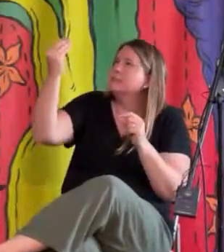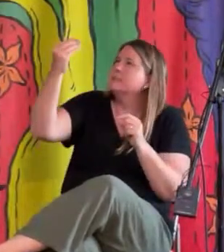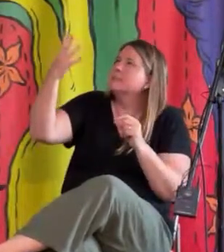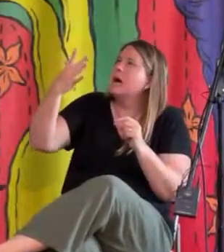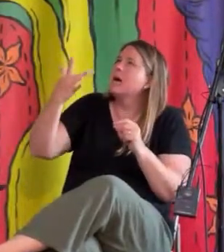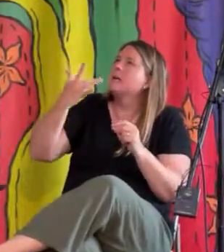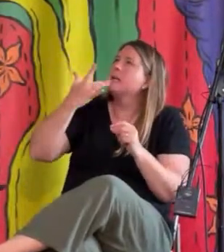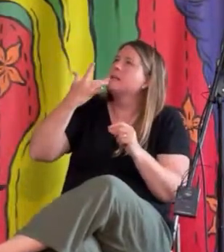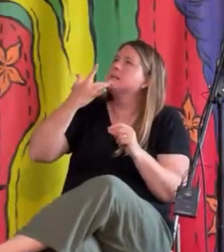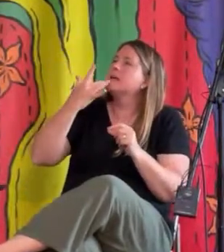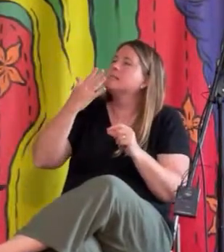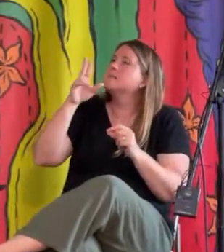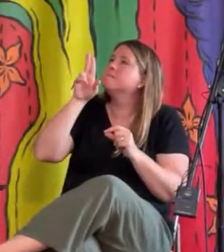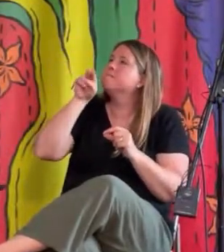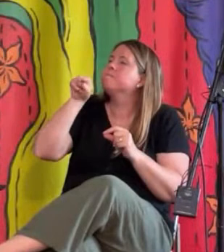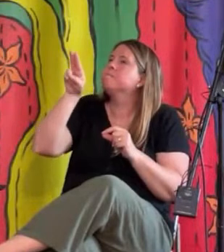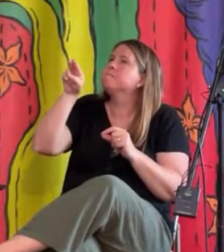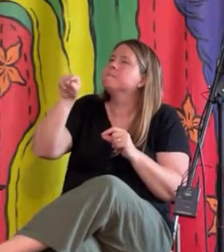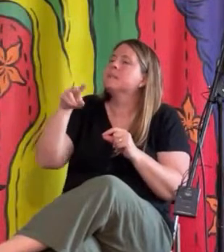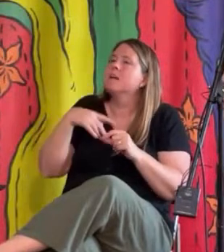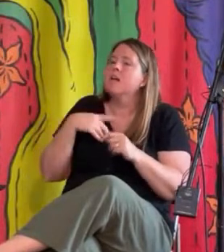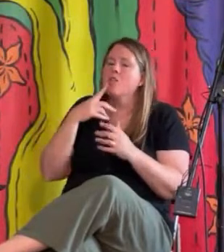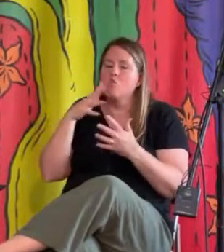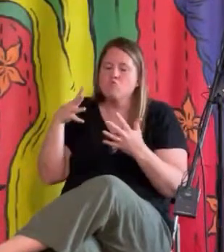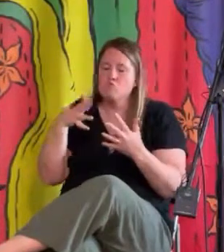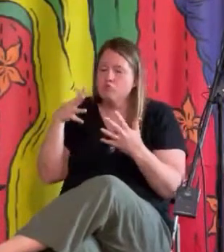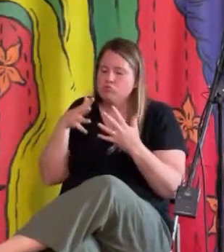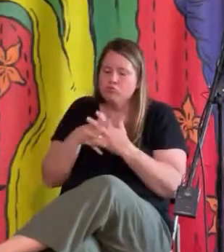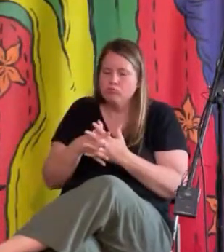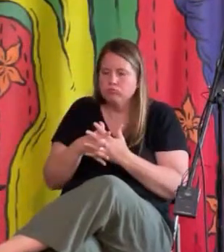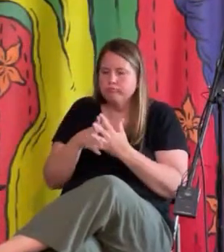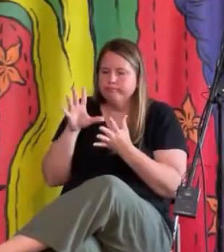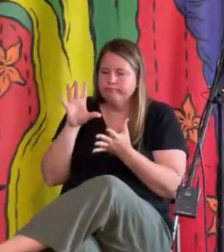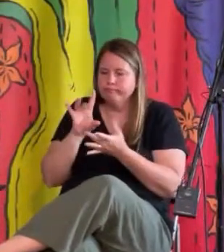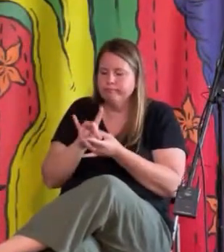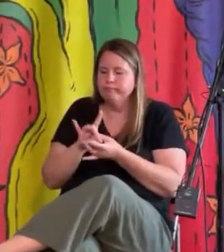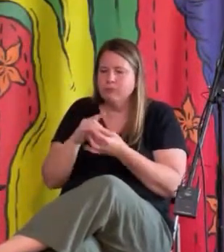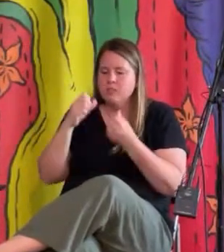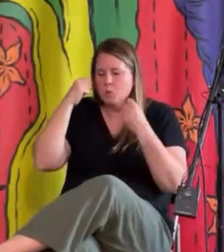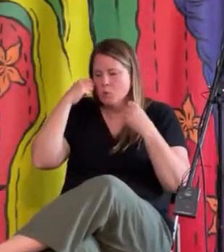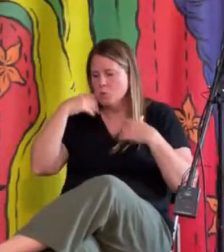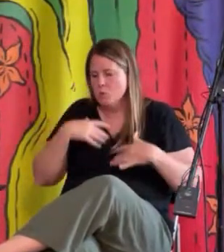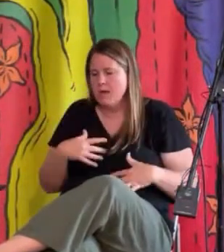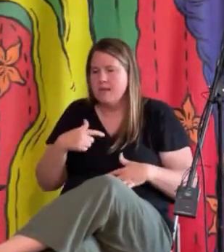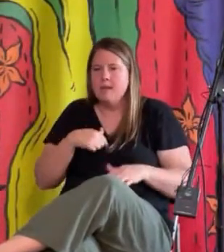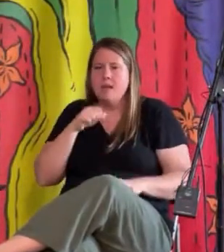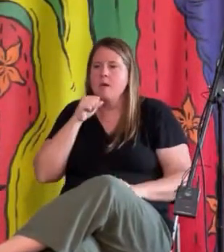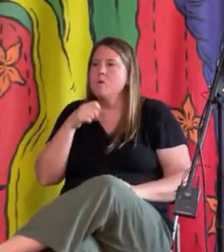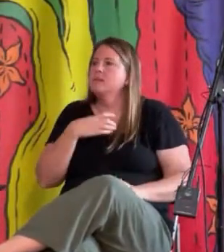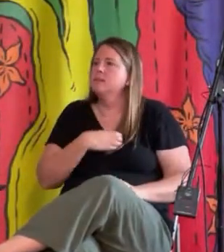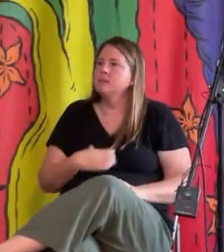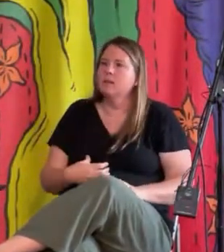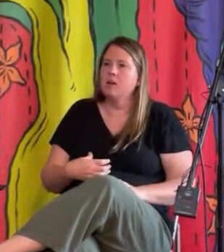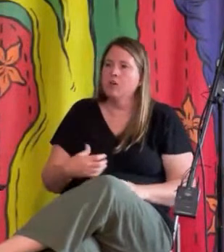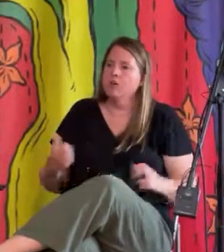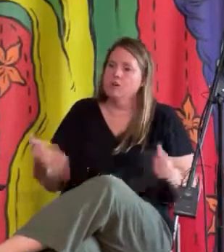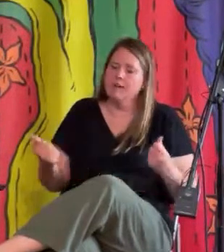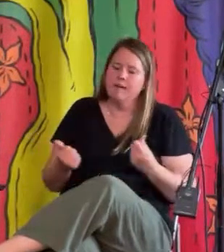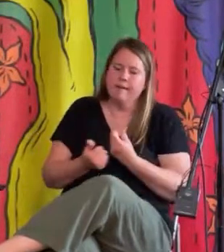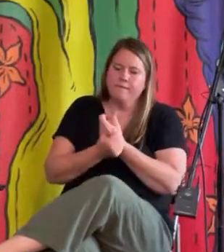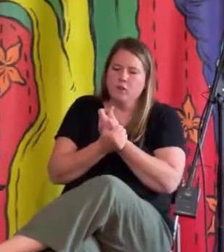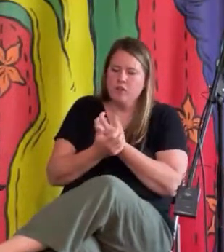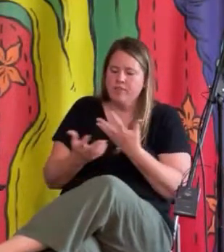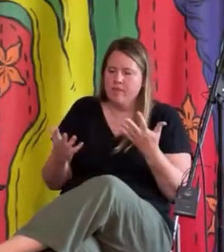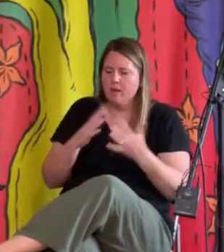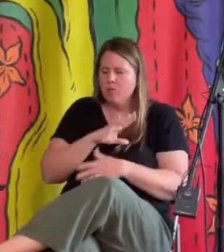The roots drew the salt from my sweat into their vacuum, and I was no longer hungry. Everything. It was